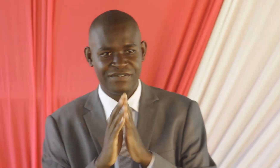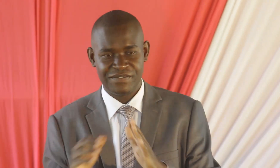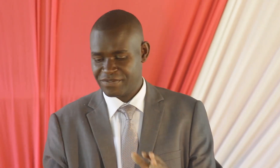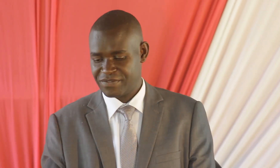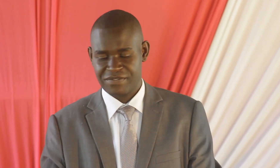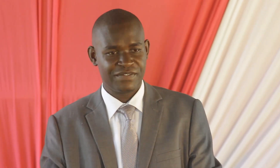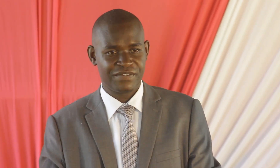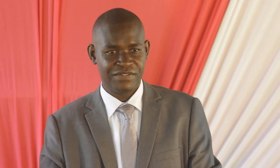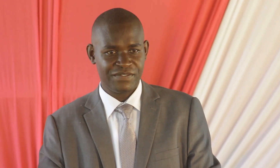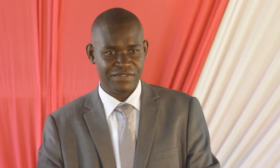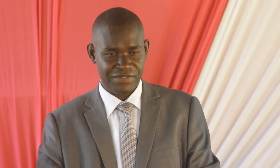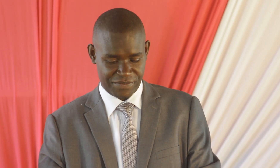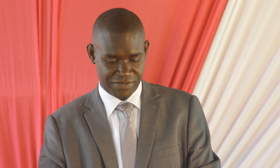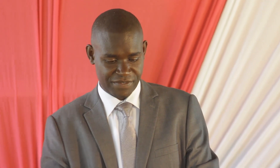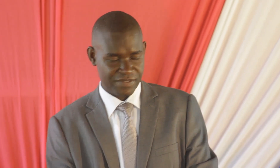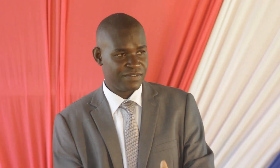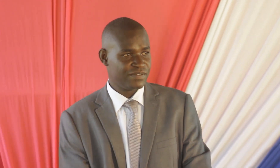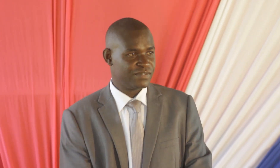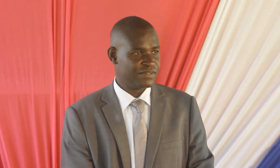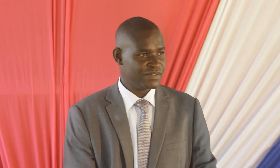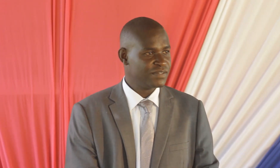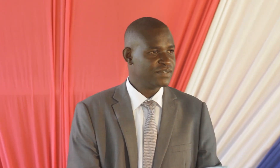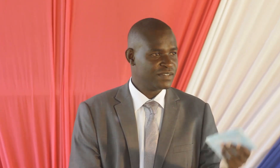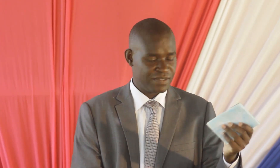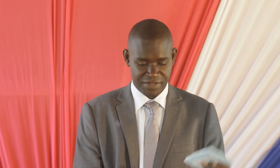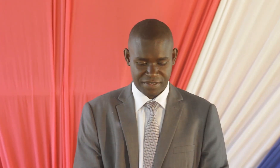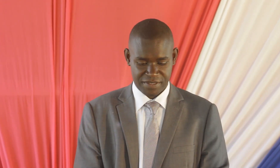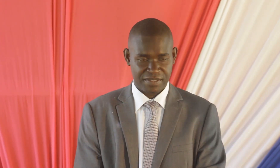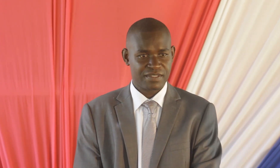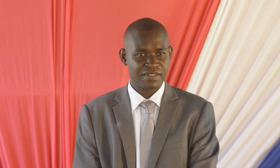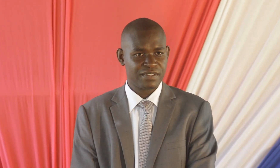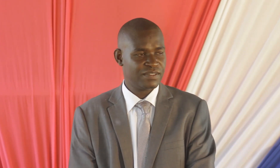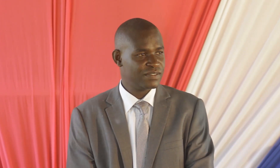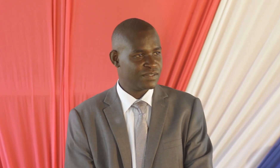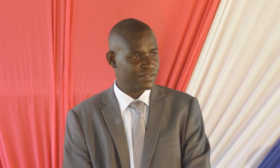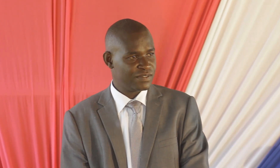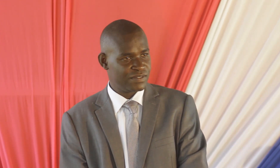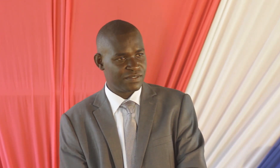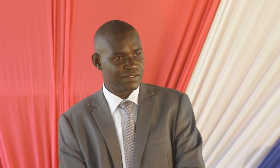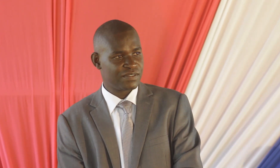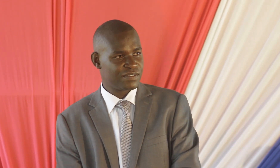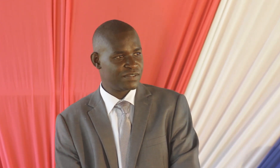I want to welcome Pastor Maena to close with us with a word of prayer.